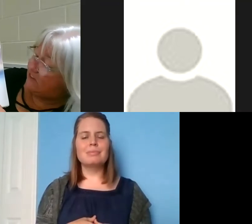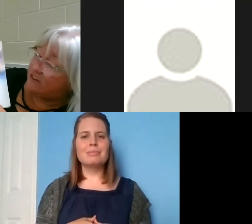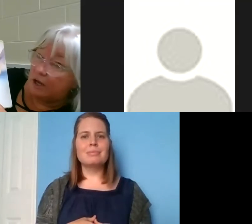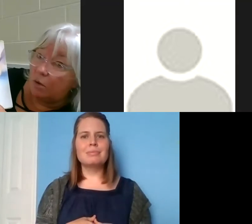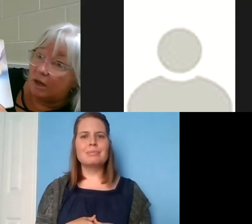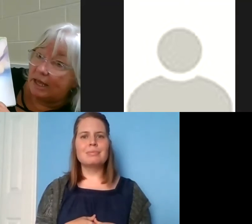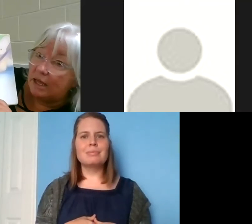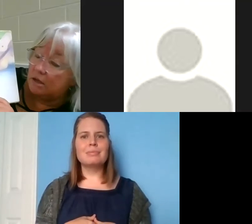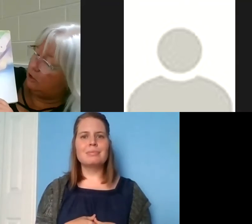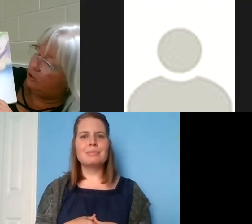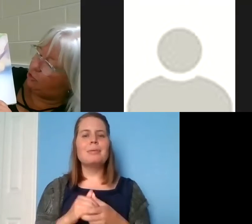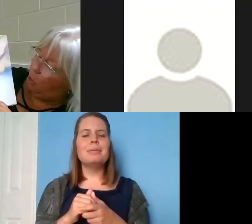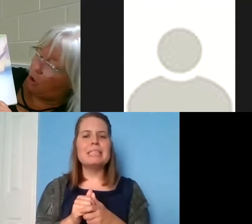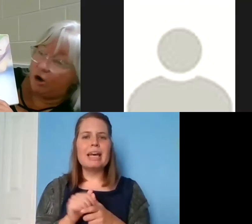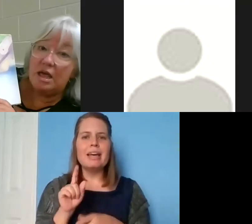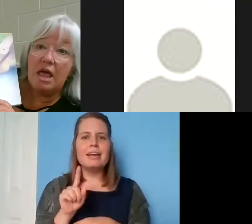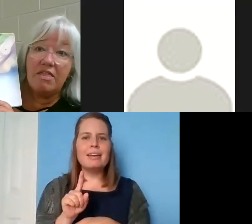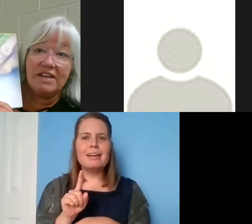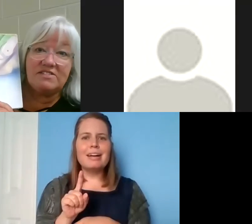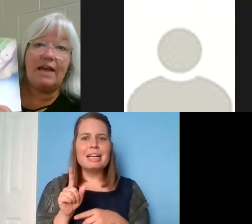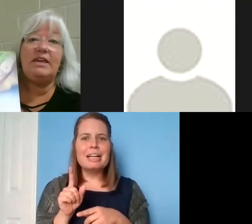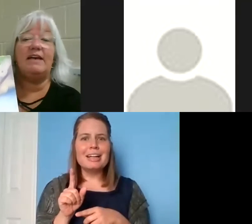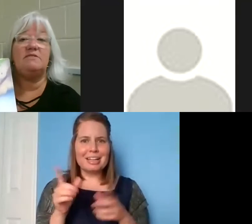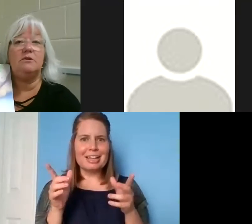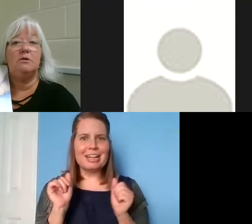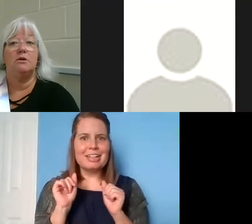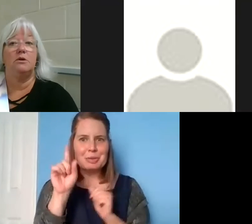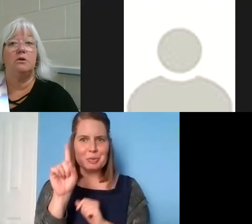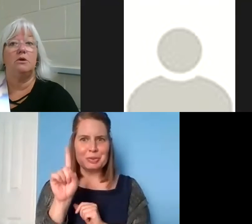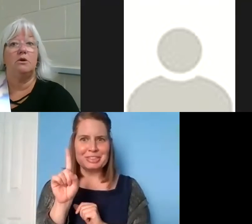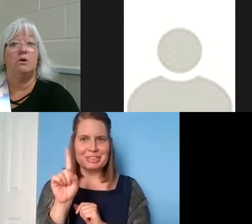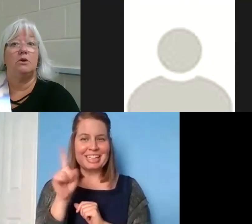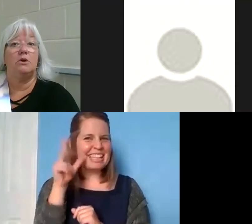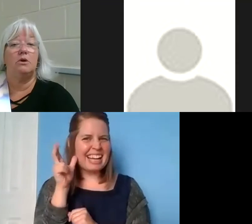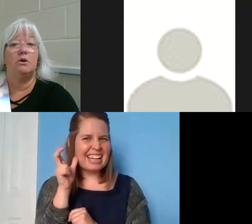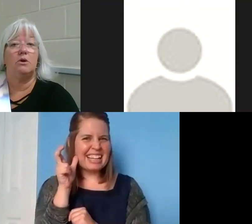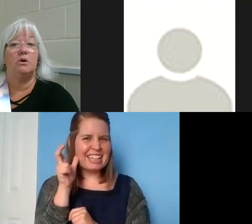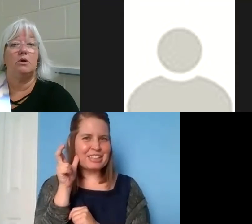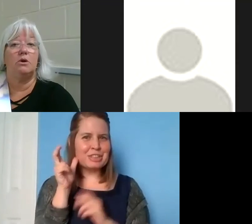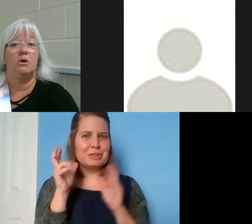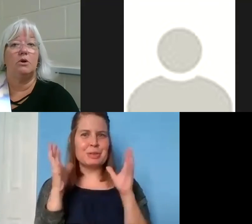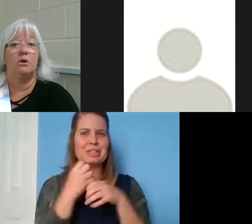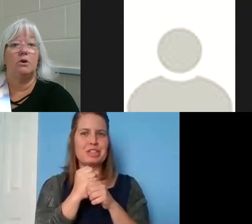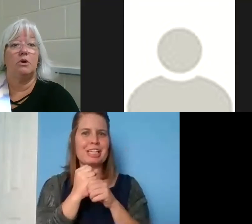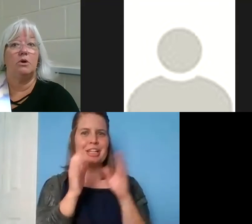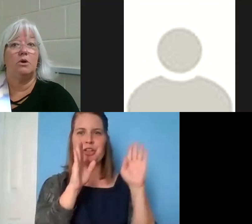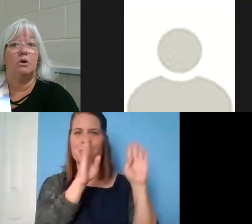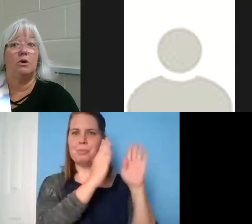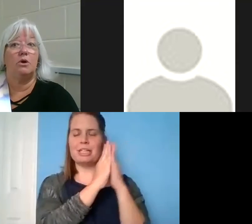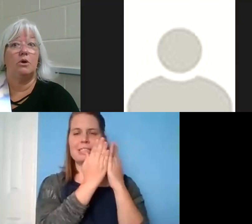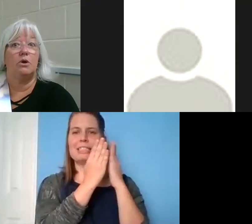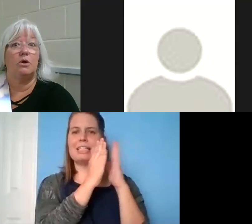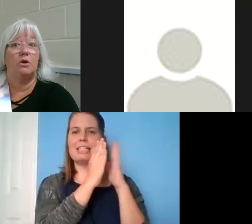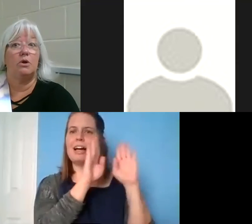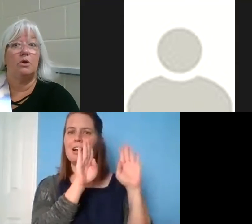really slowly Miss toward A, the sound. Yes. one sec. I think I can't hear you, so make sure that the